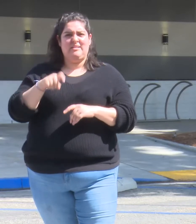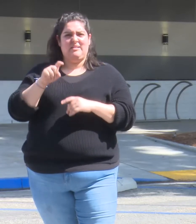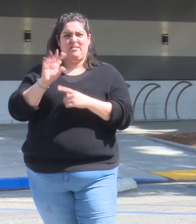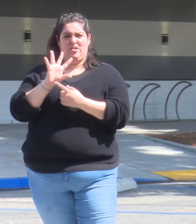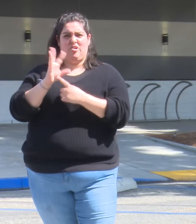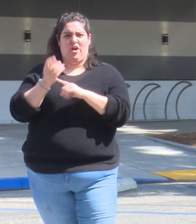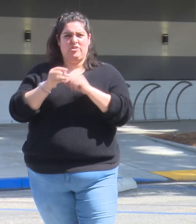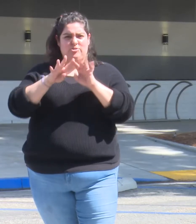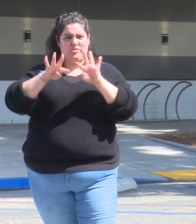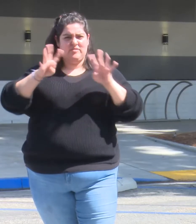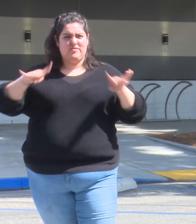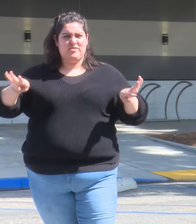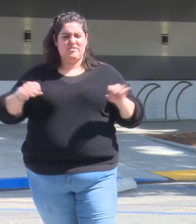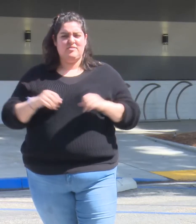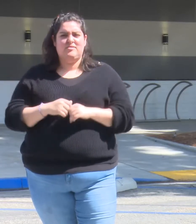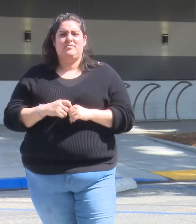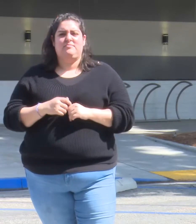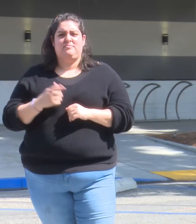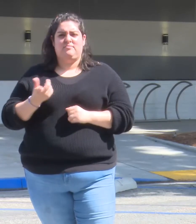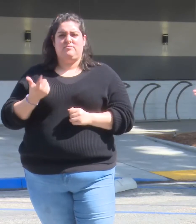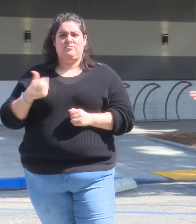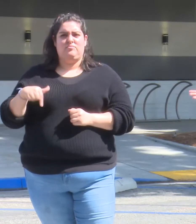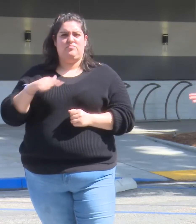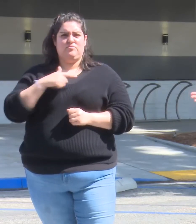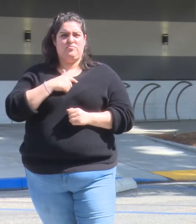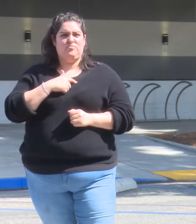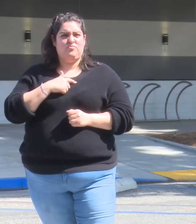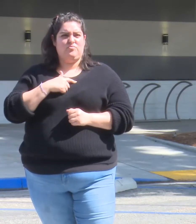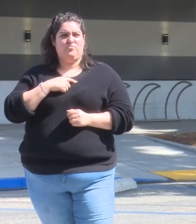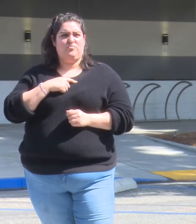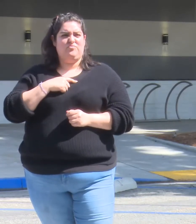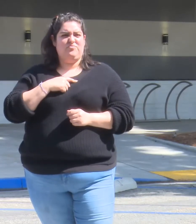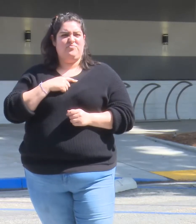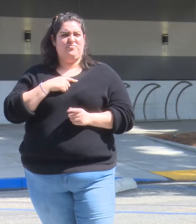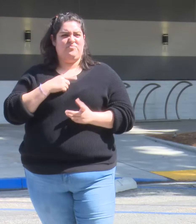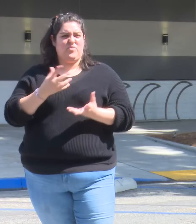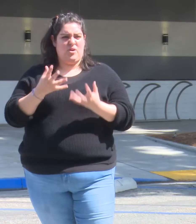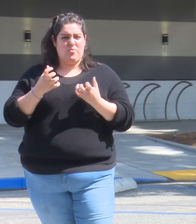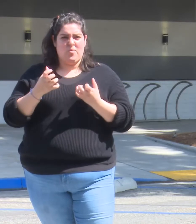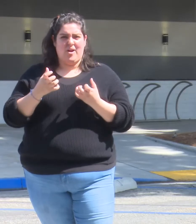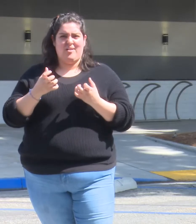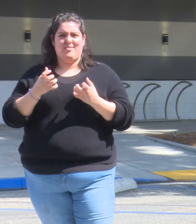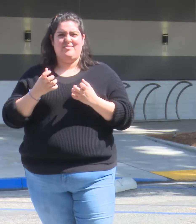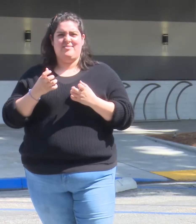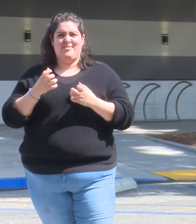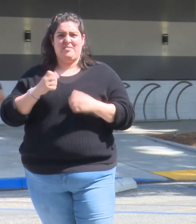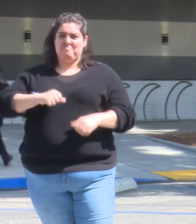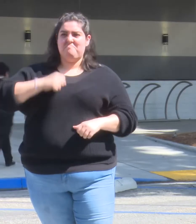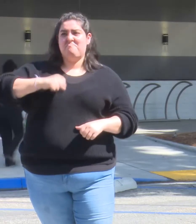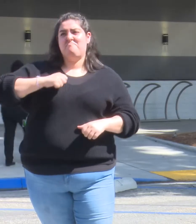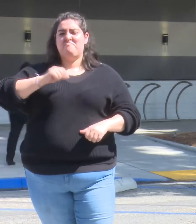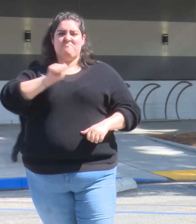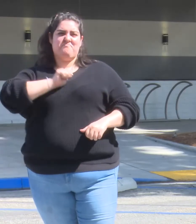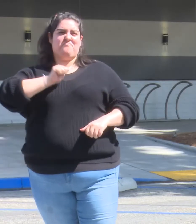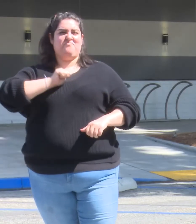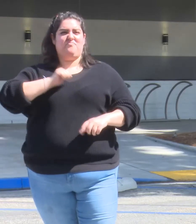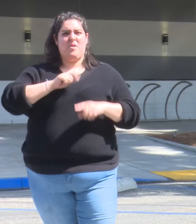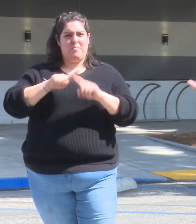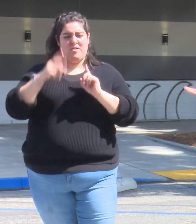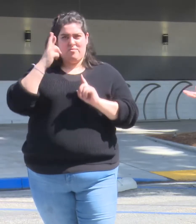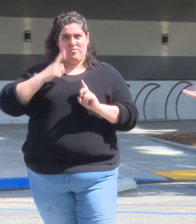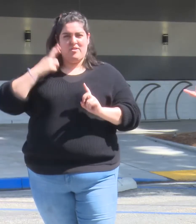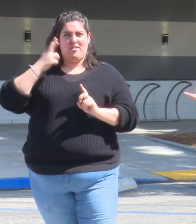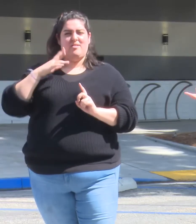pluralism. We were nationalistic when we were students. We wanted to raise our flag. But we realized that, you know